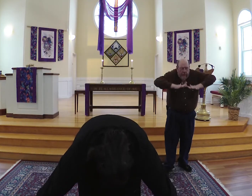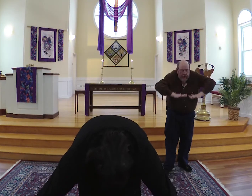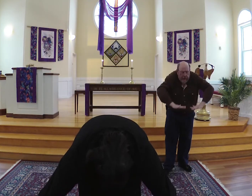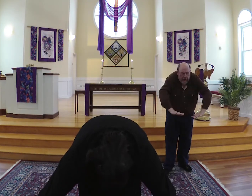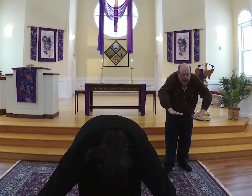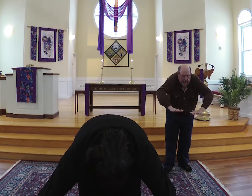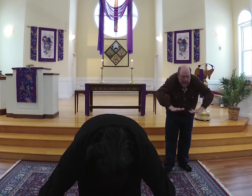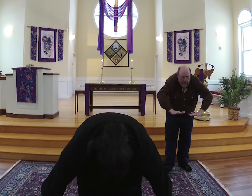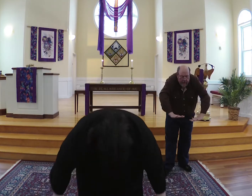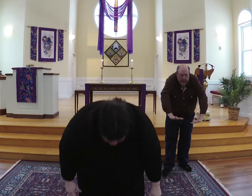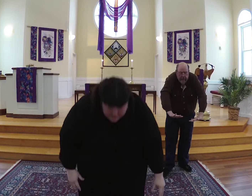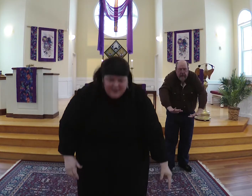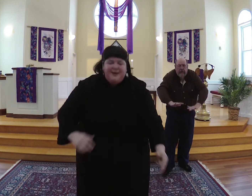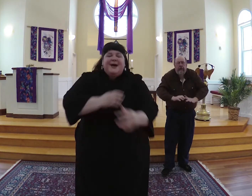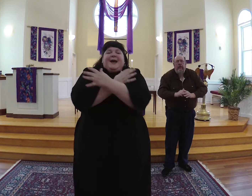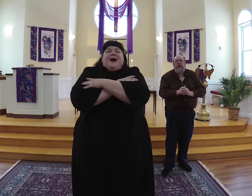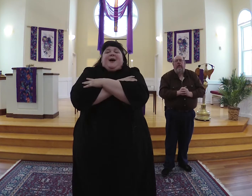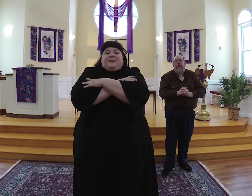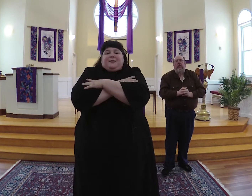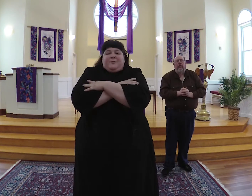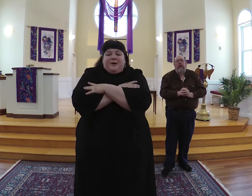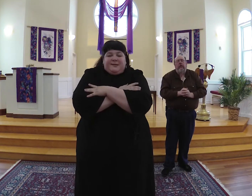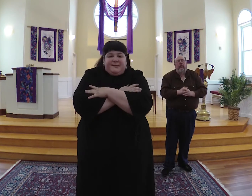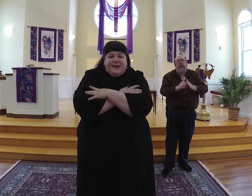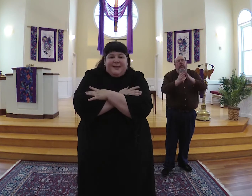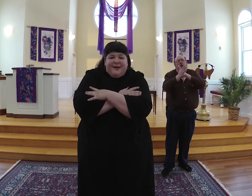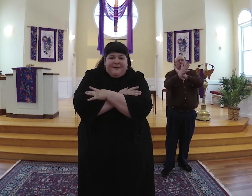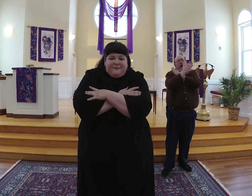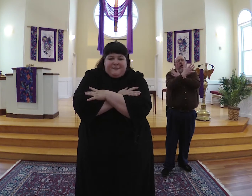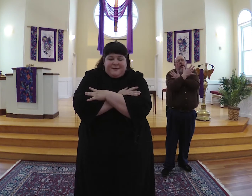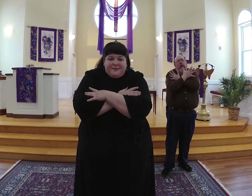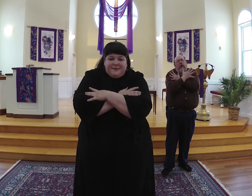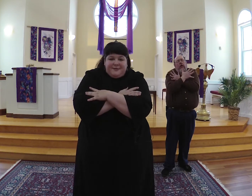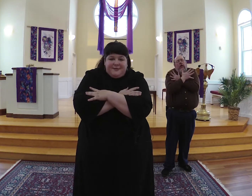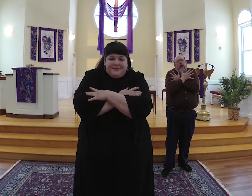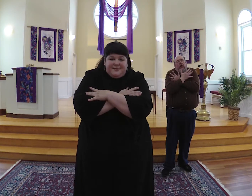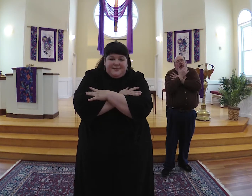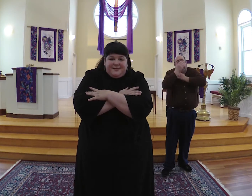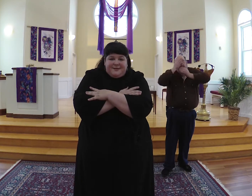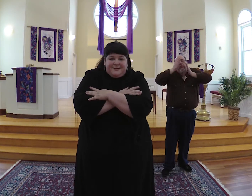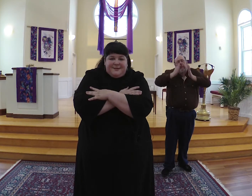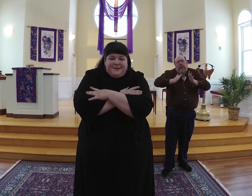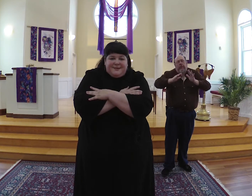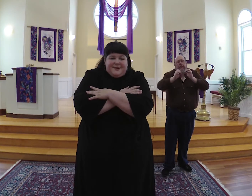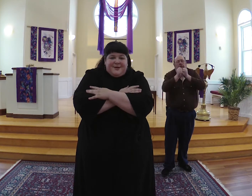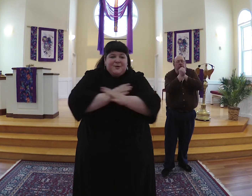I hug the ones I love.